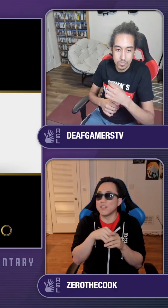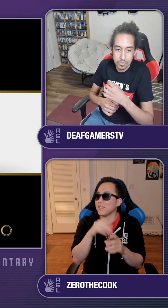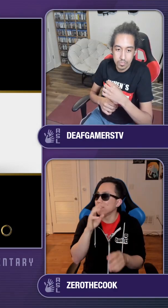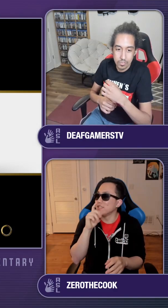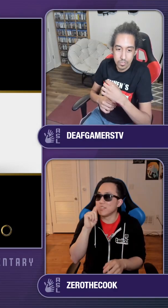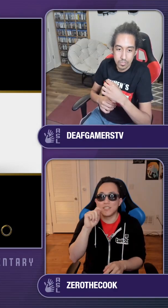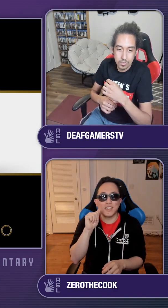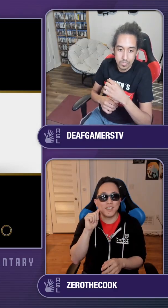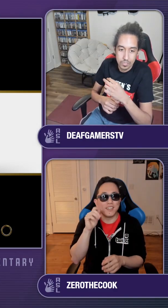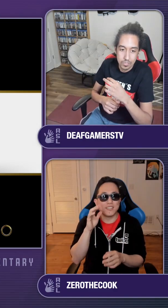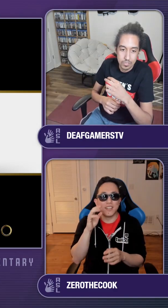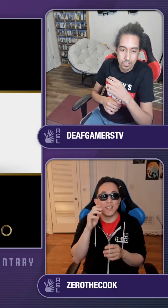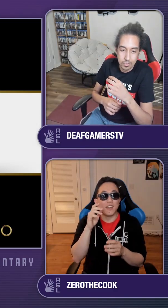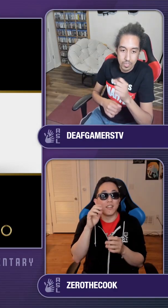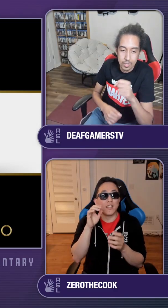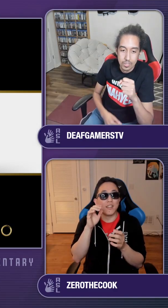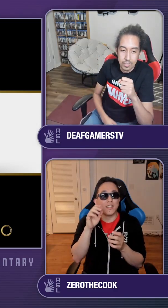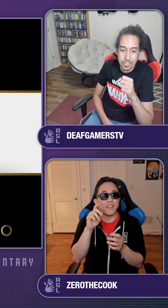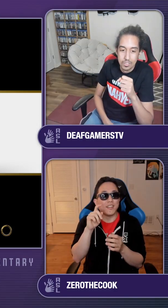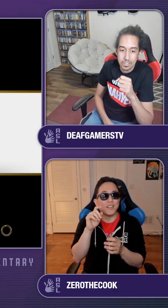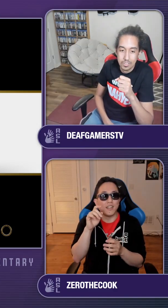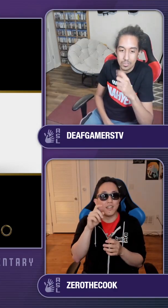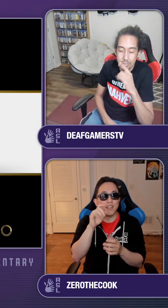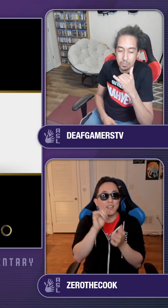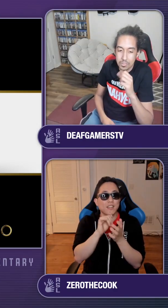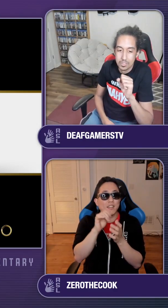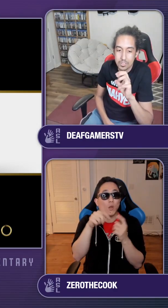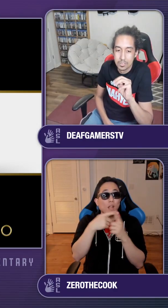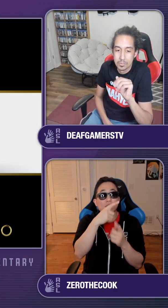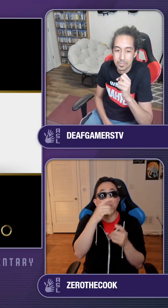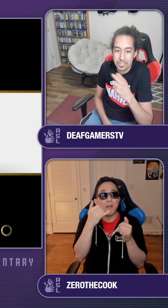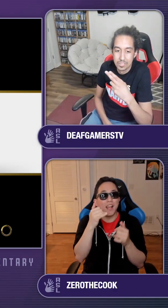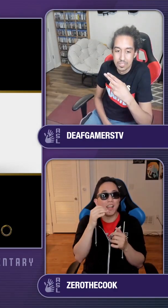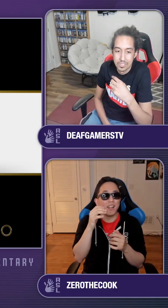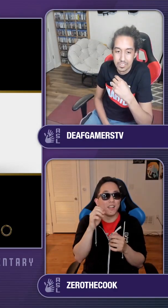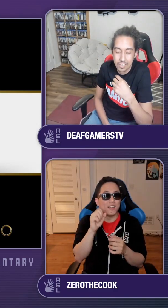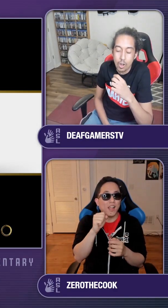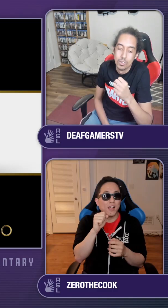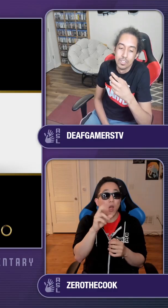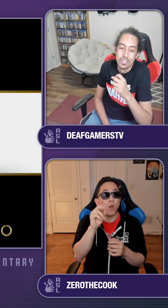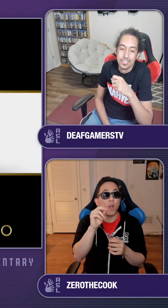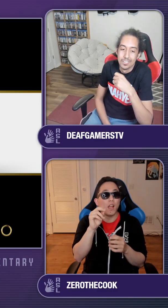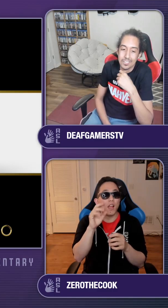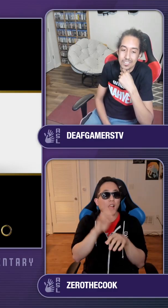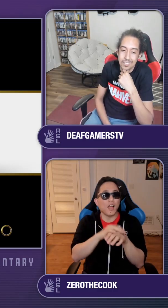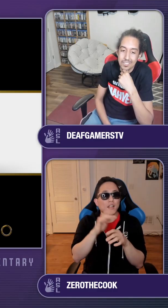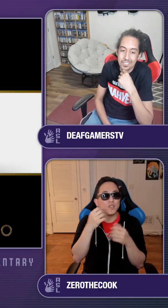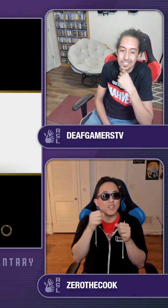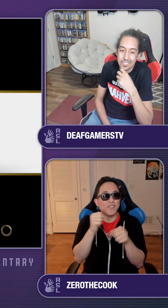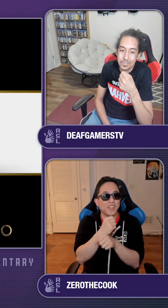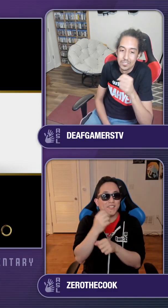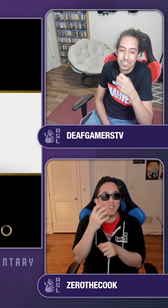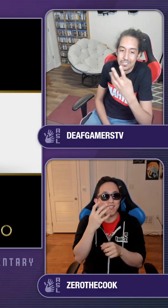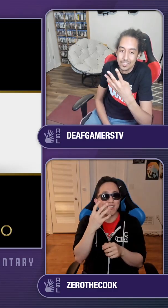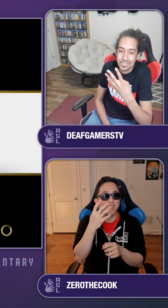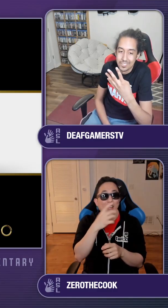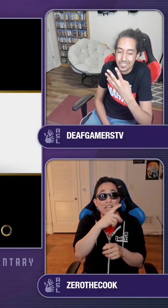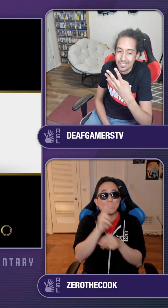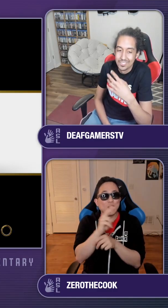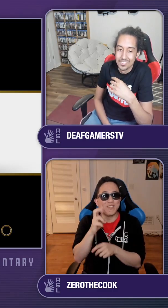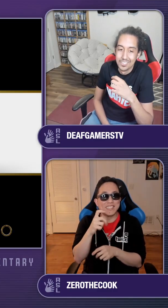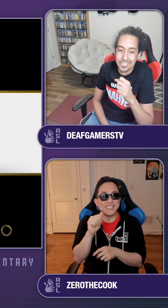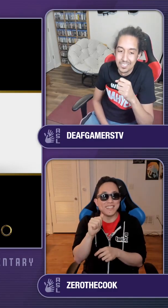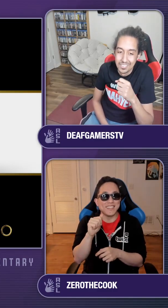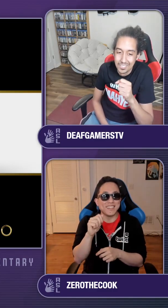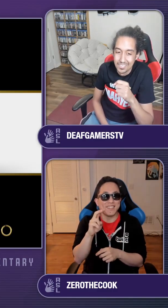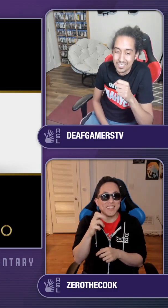stuff like roundhouse in neutral for big crush counter work, and it's like just not going to happen, Chief. I think he'll go back to